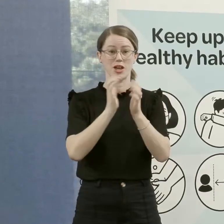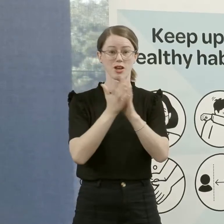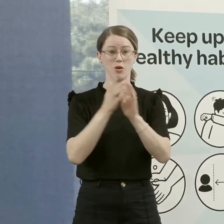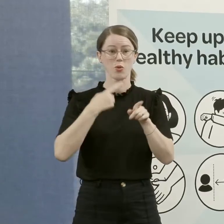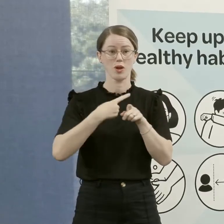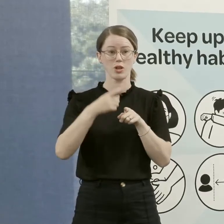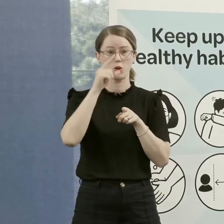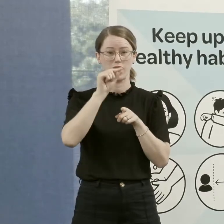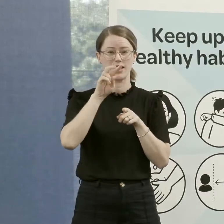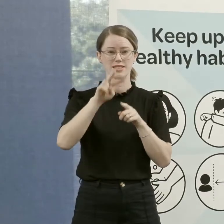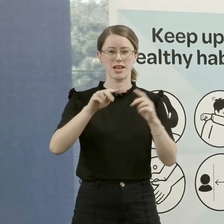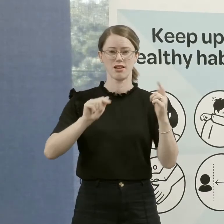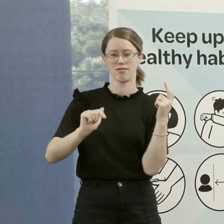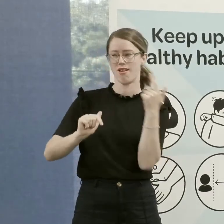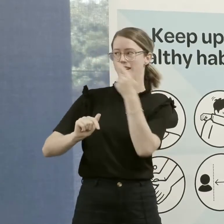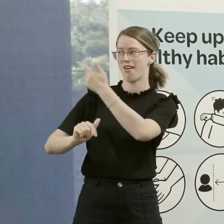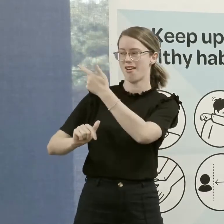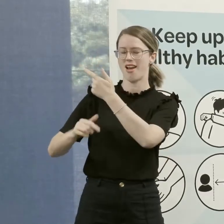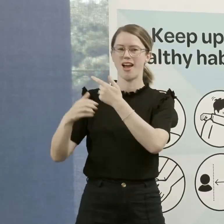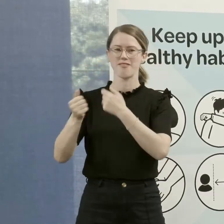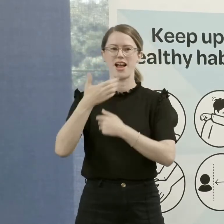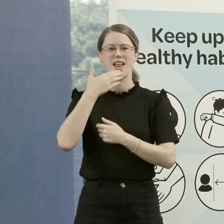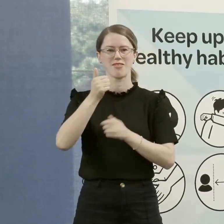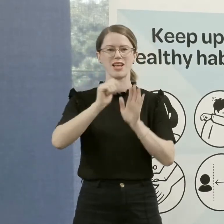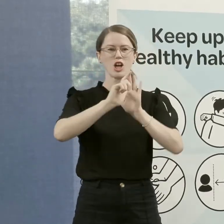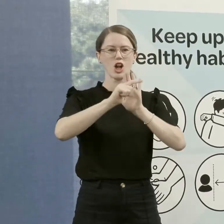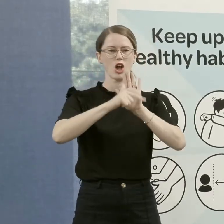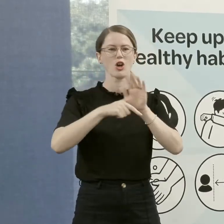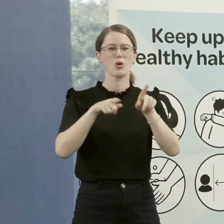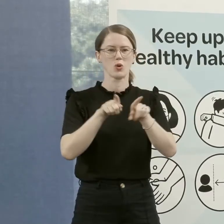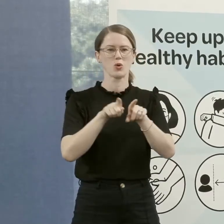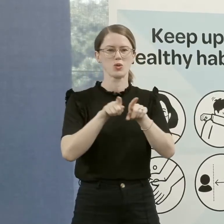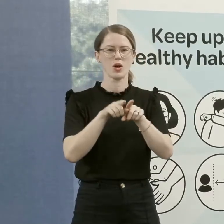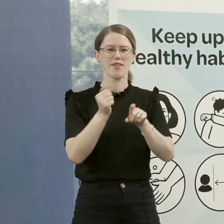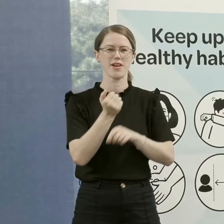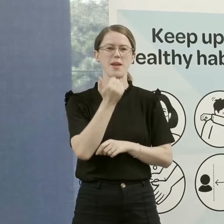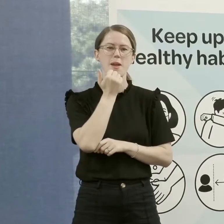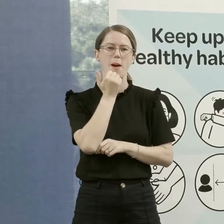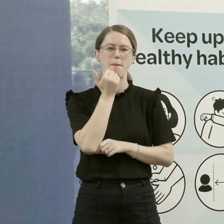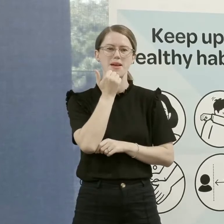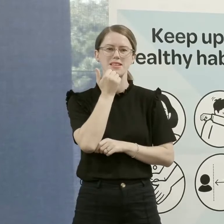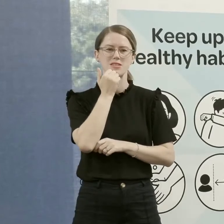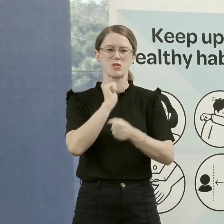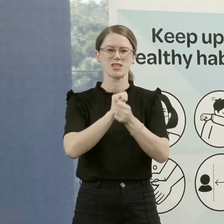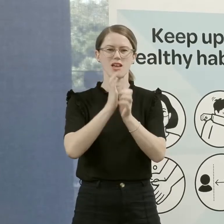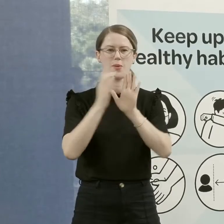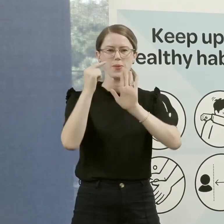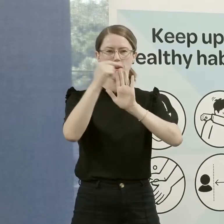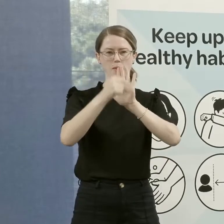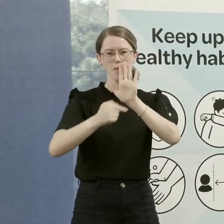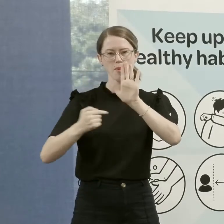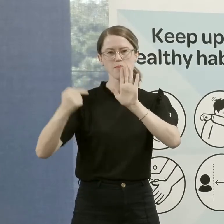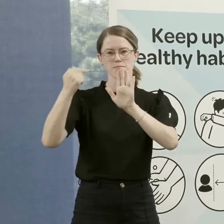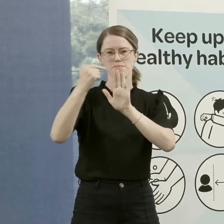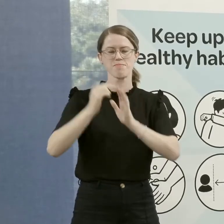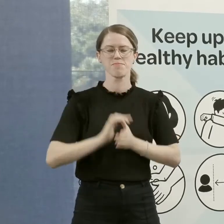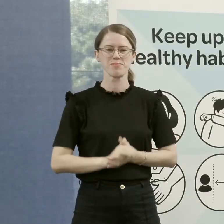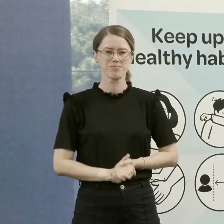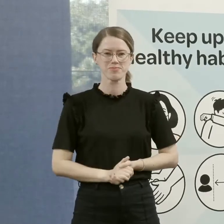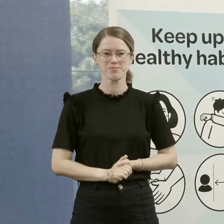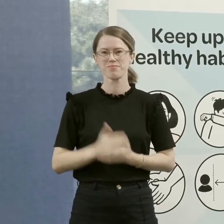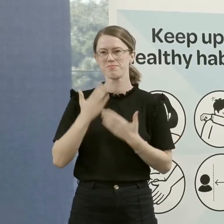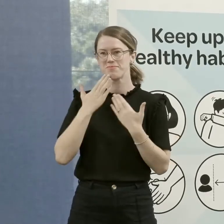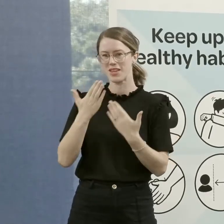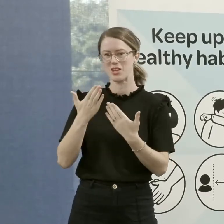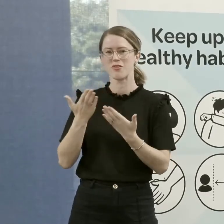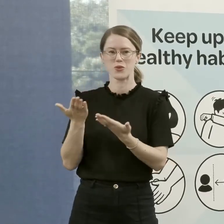might see right to my right a lovely clock that has got the numbers in New Zealand Sign Language symbols. So thanks